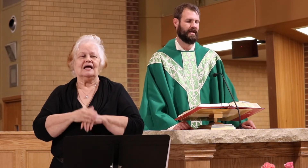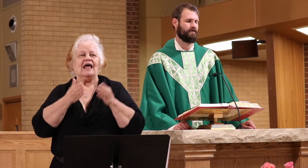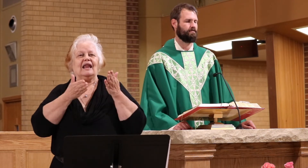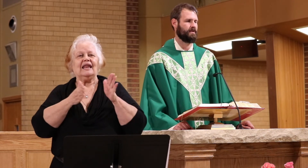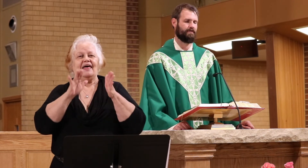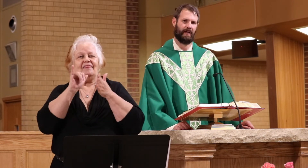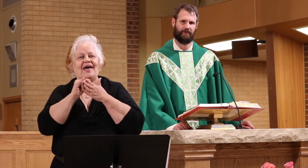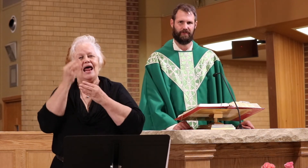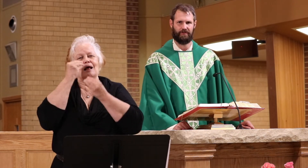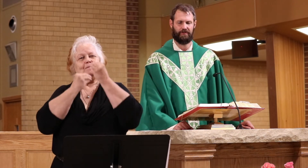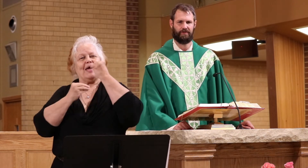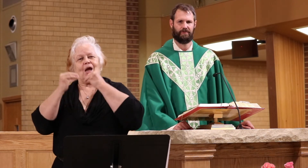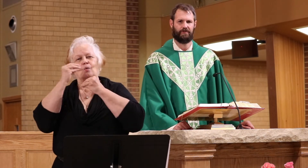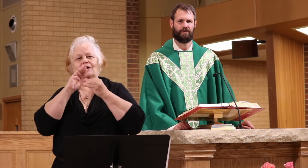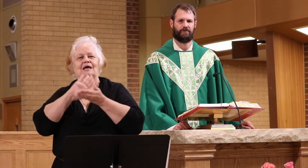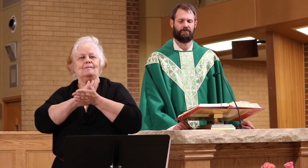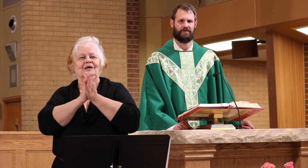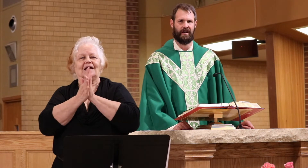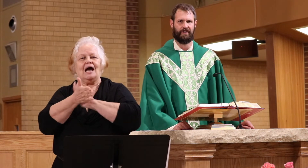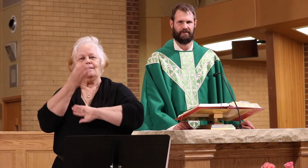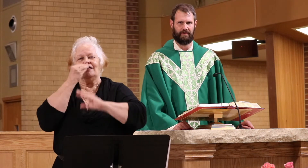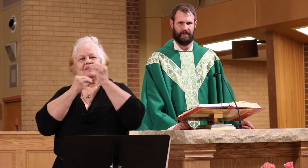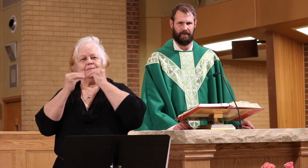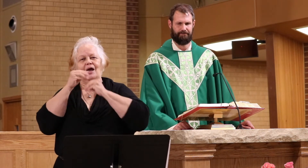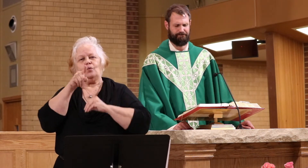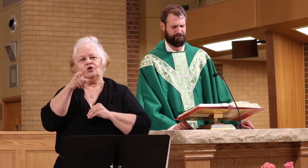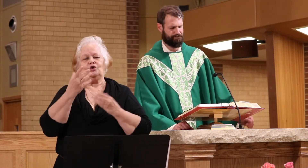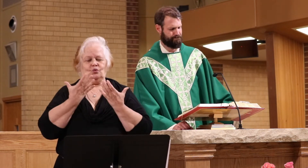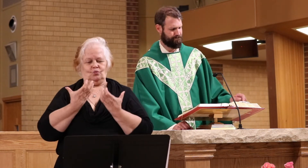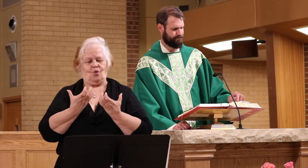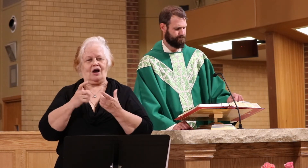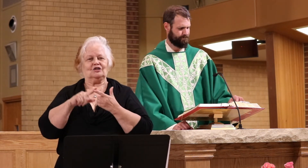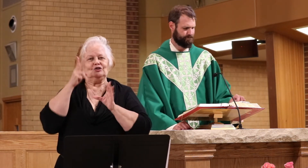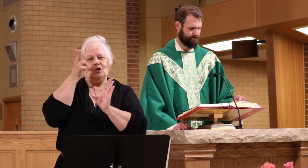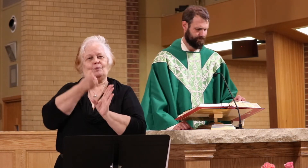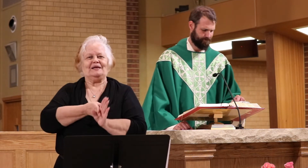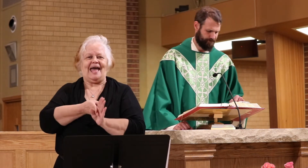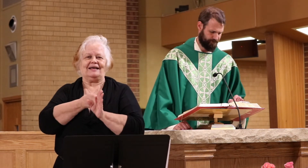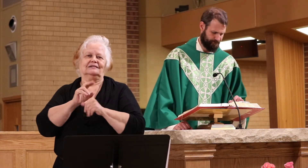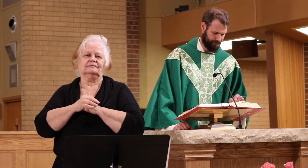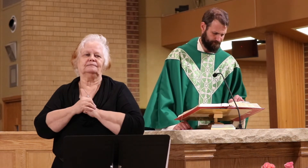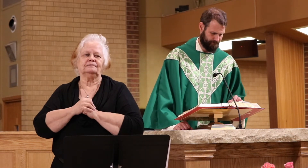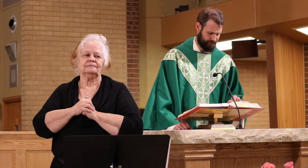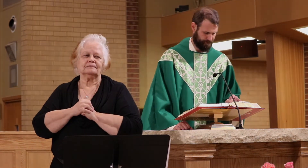May that banquet be the banquet you desire to be at.